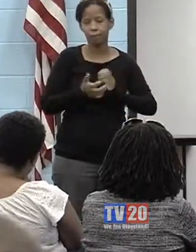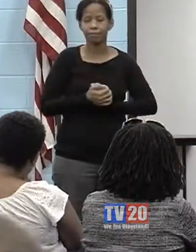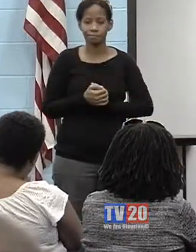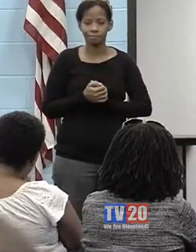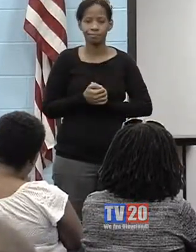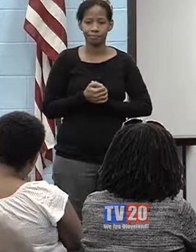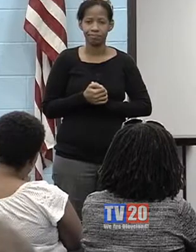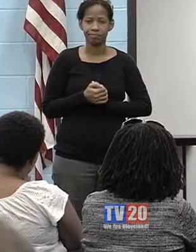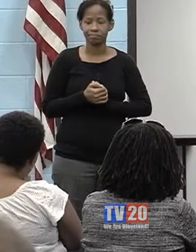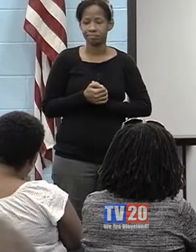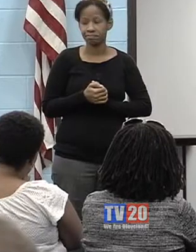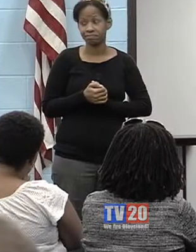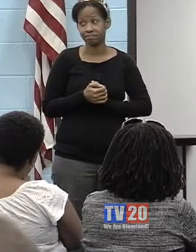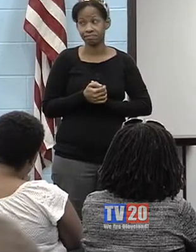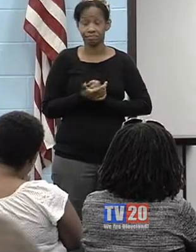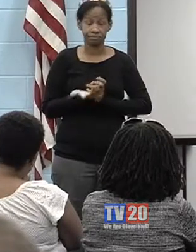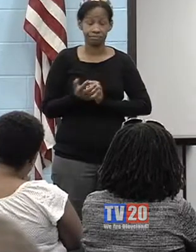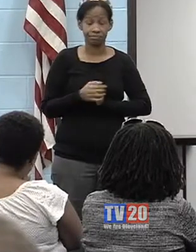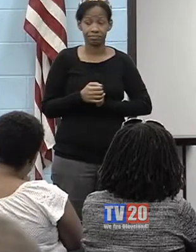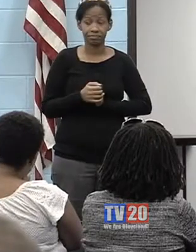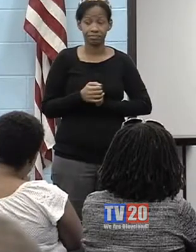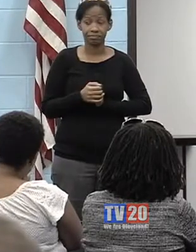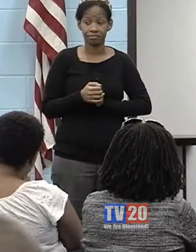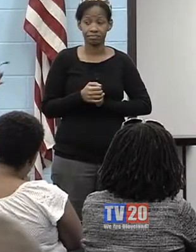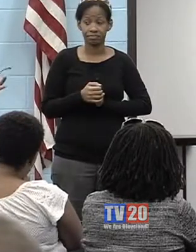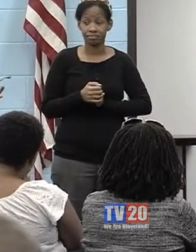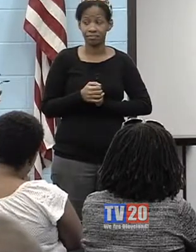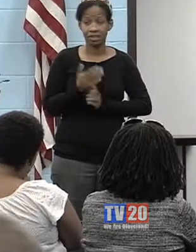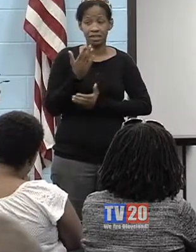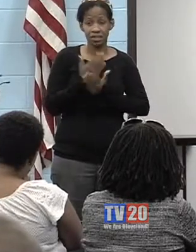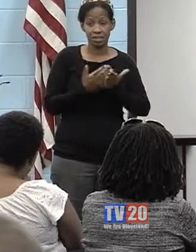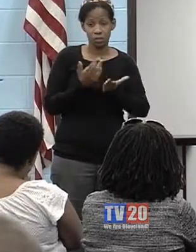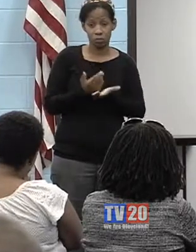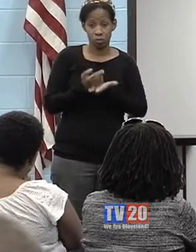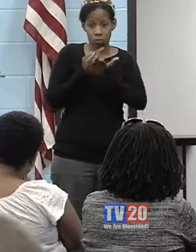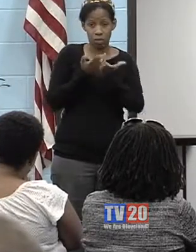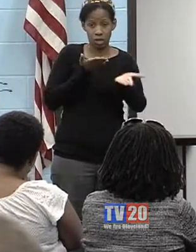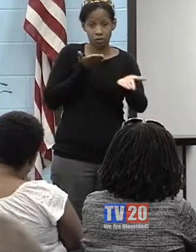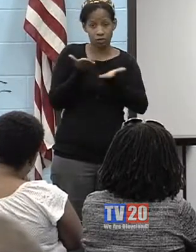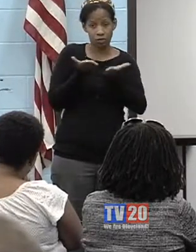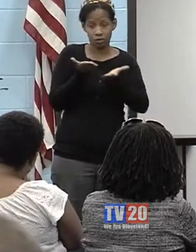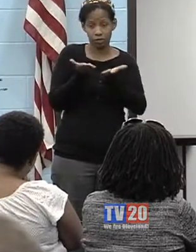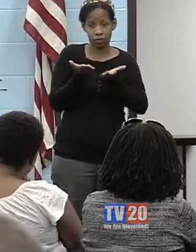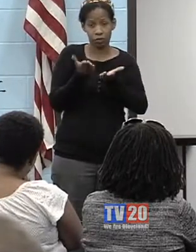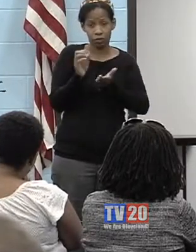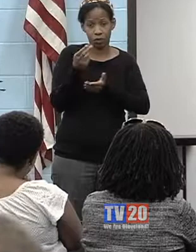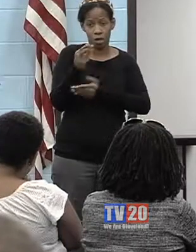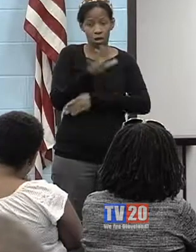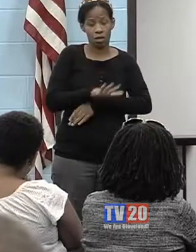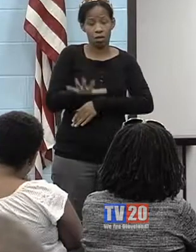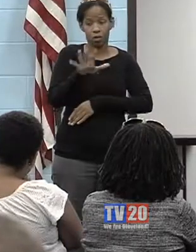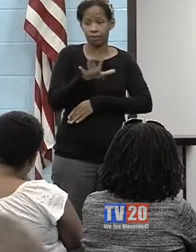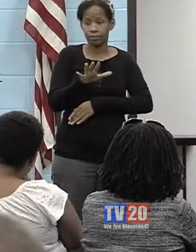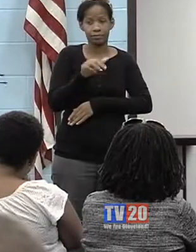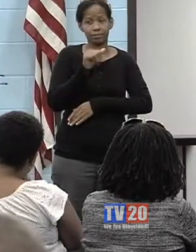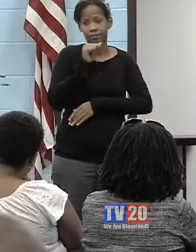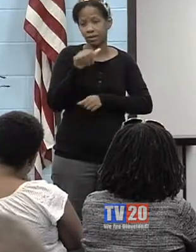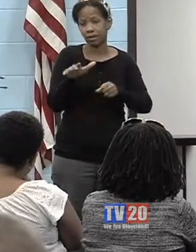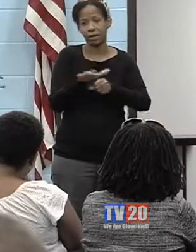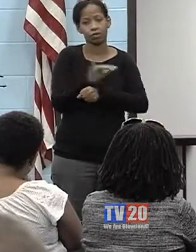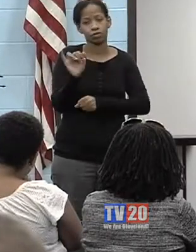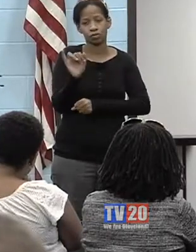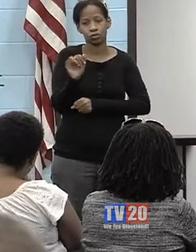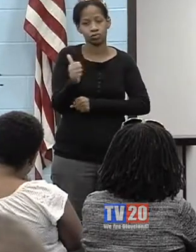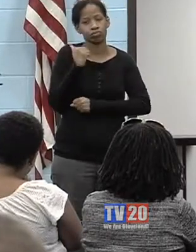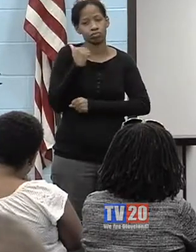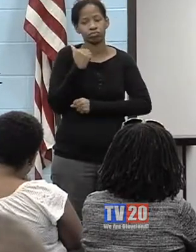probably didn't know, maybe some of you did know, that vision rehab services in Ohio nor anywhere else in the country, they're not covered by